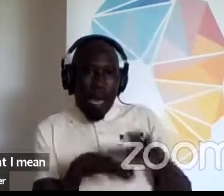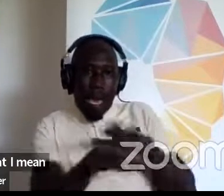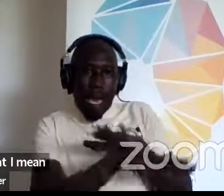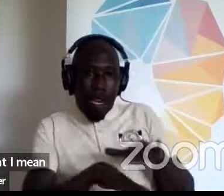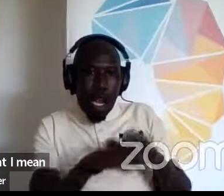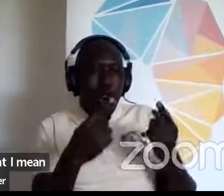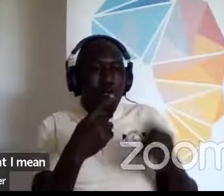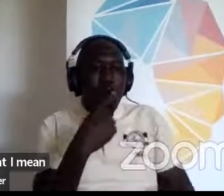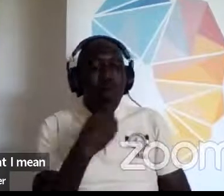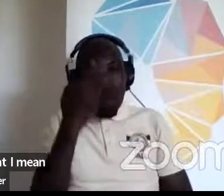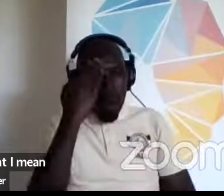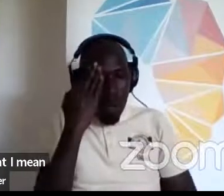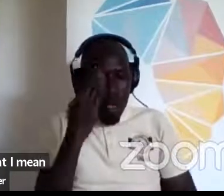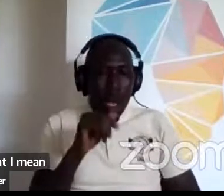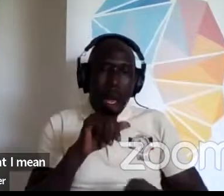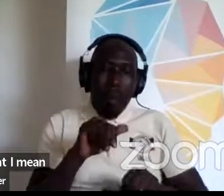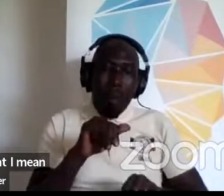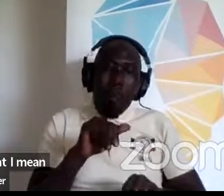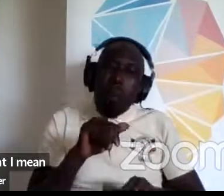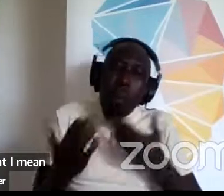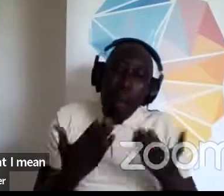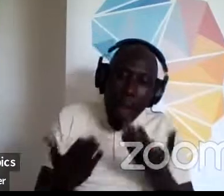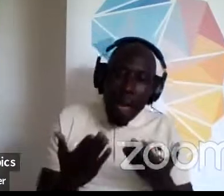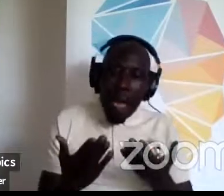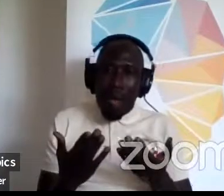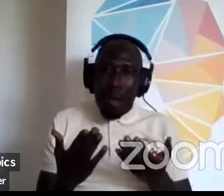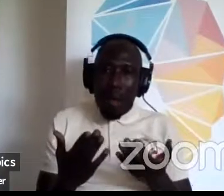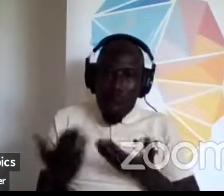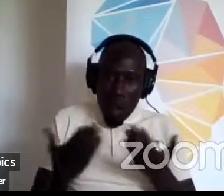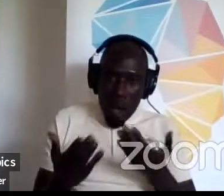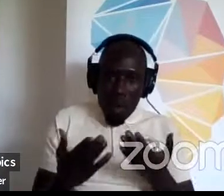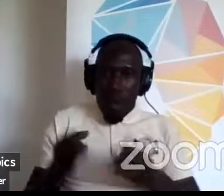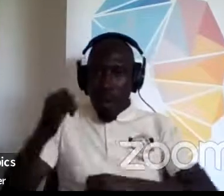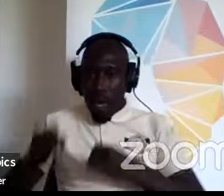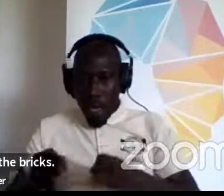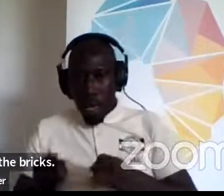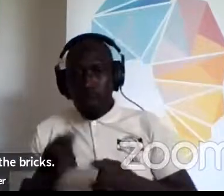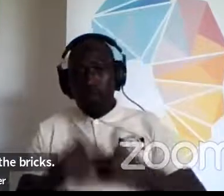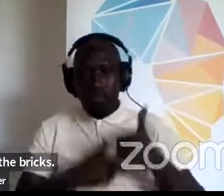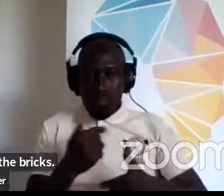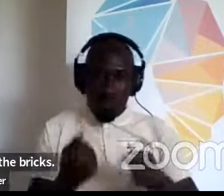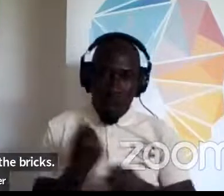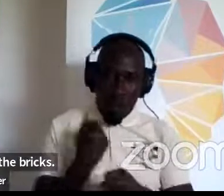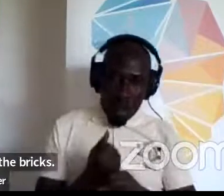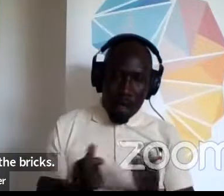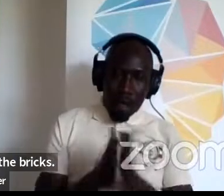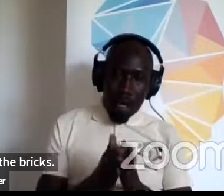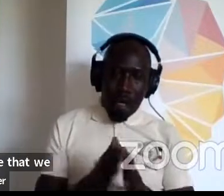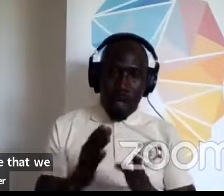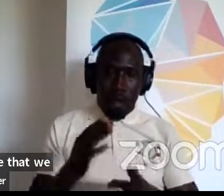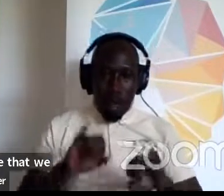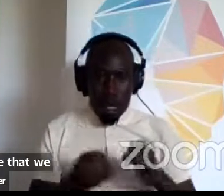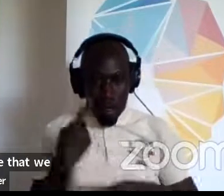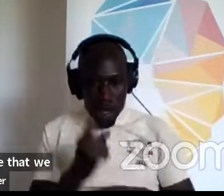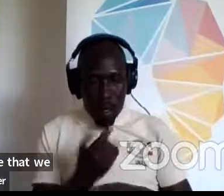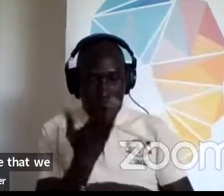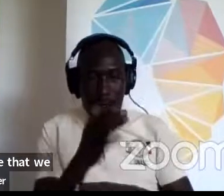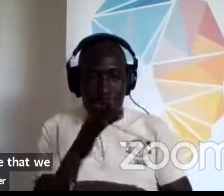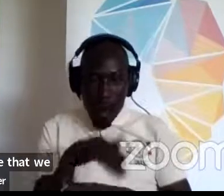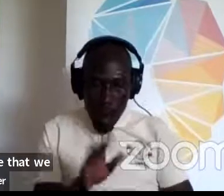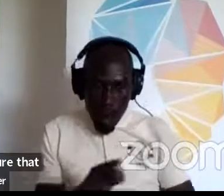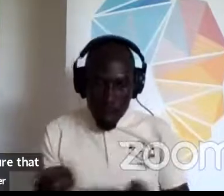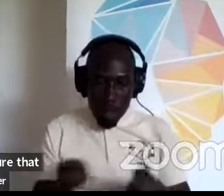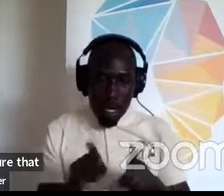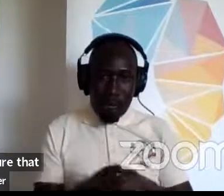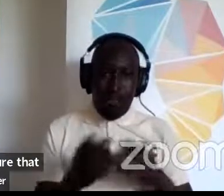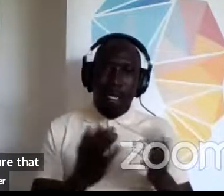the zone the pricks? I think we shall continue moving ahead and ensure that we have more of this kind of